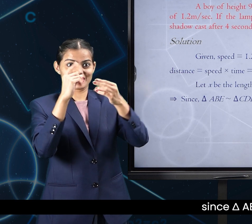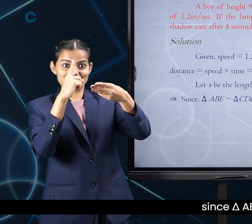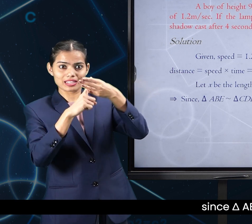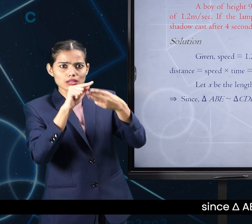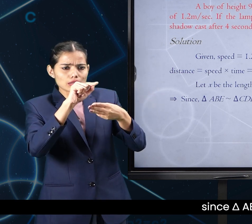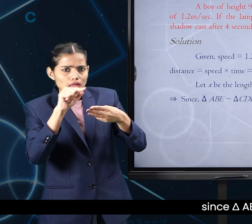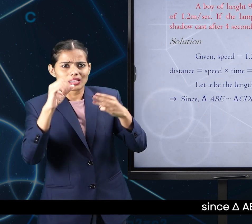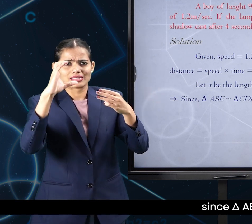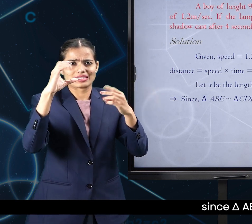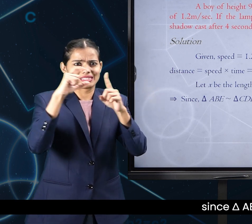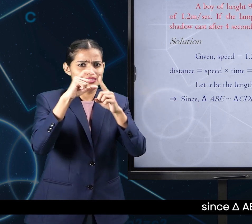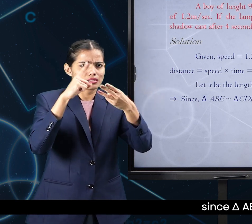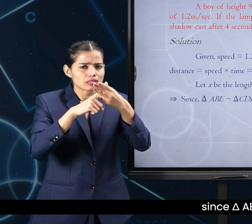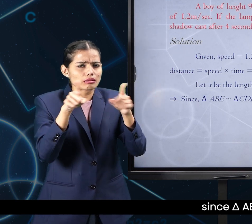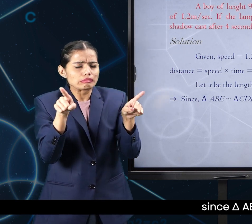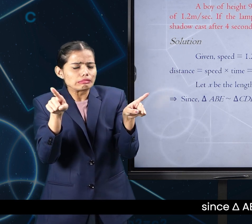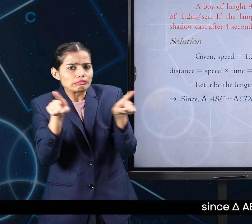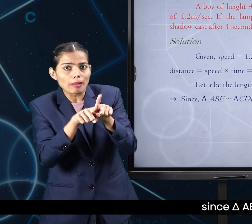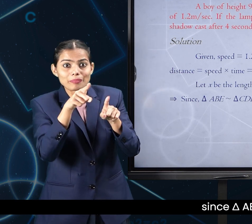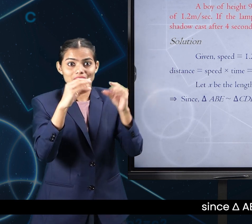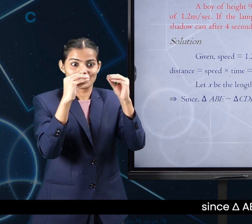ABC is equal to to triangle CD.